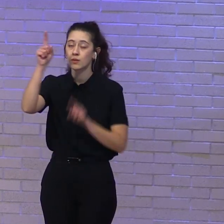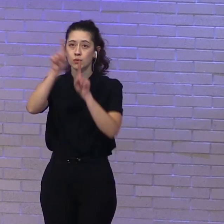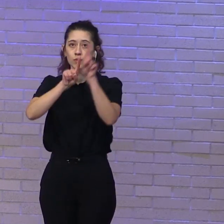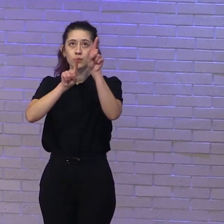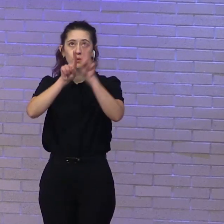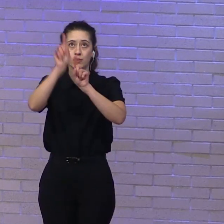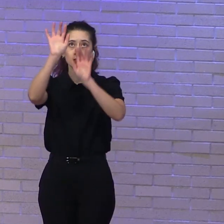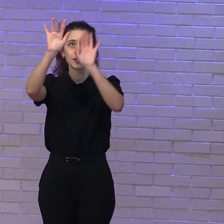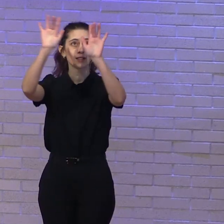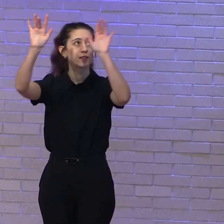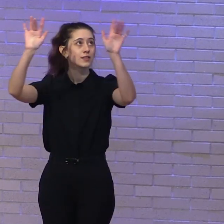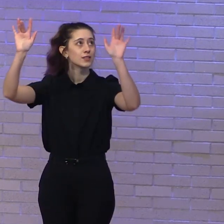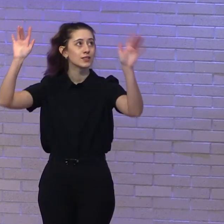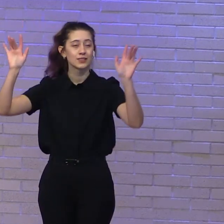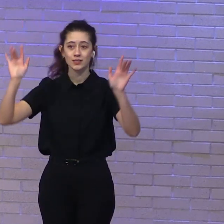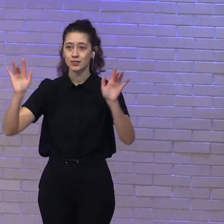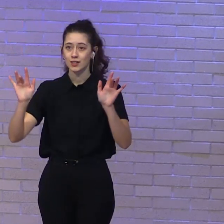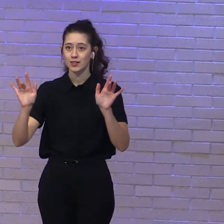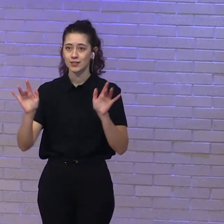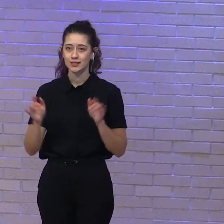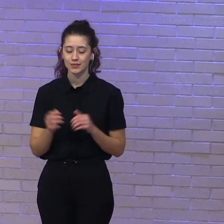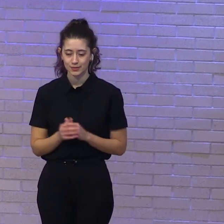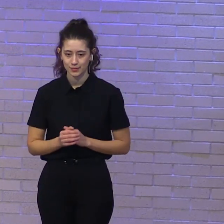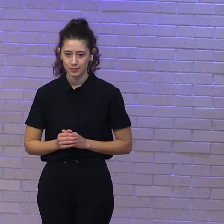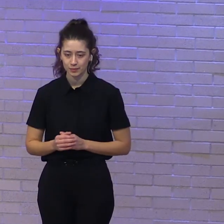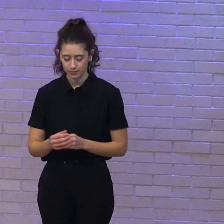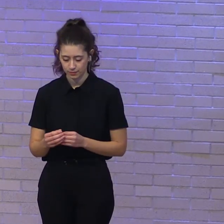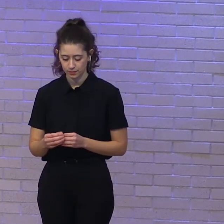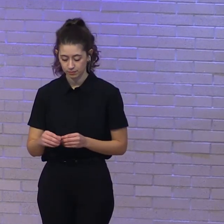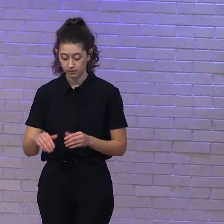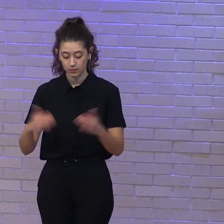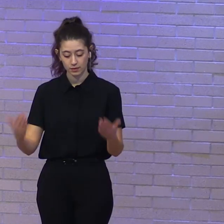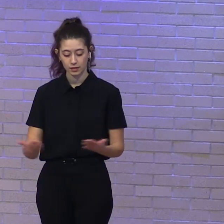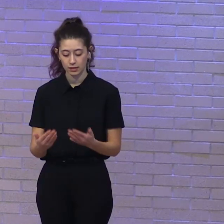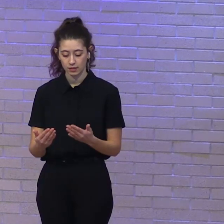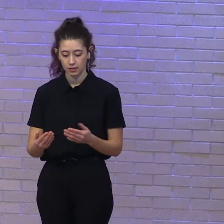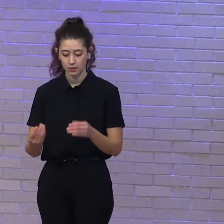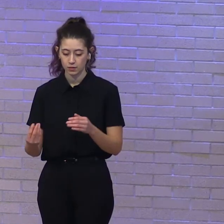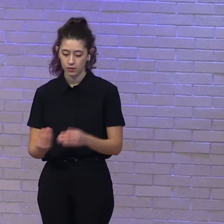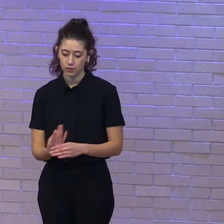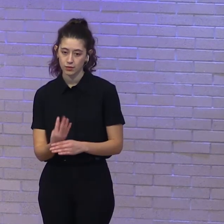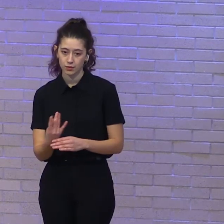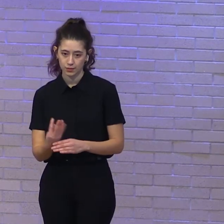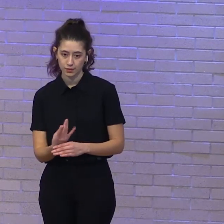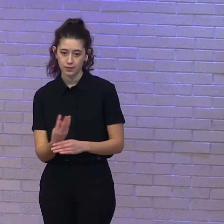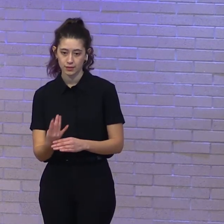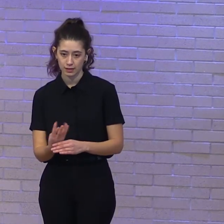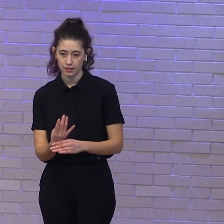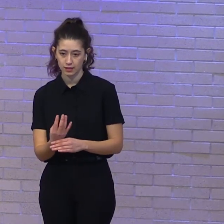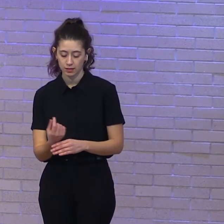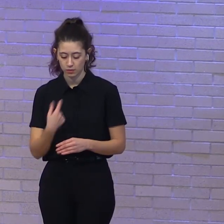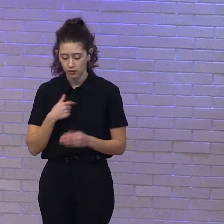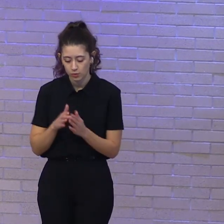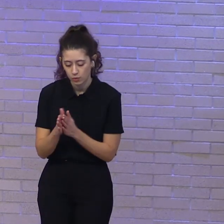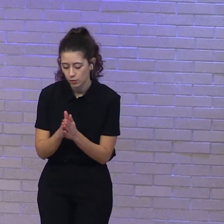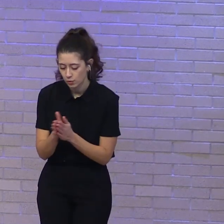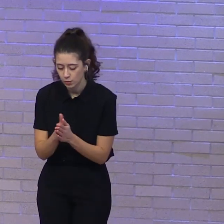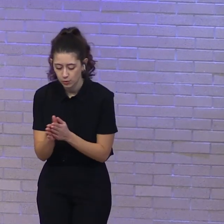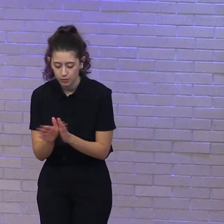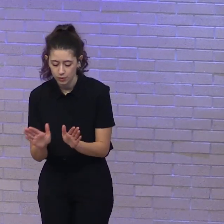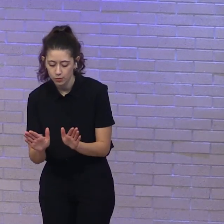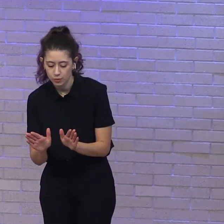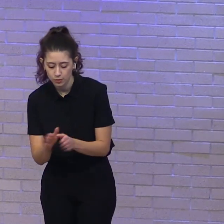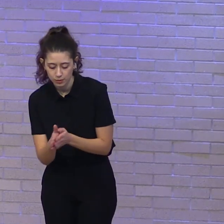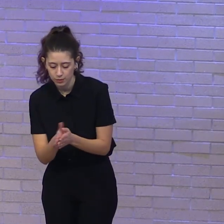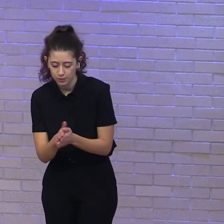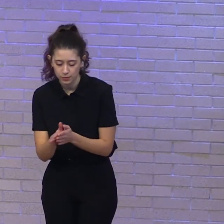small, crackling campfire, bringing warmth to a chilly, early summer evening. I'm seated at a beach campfire, my favorite